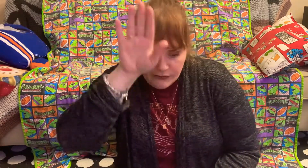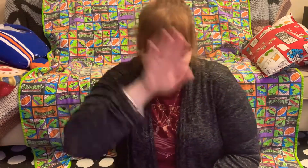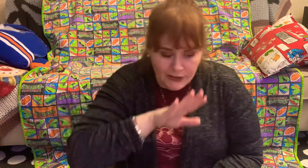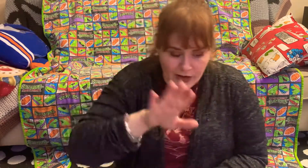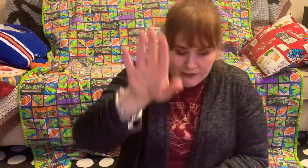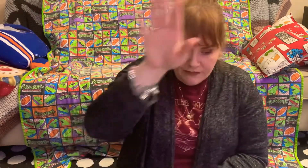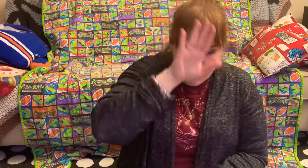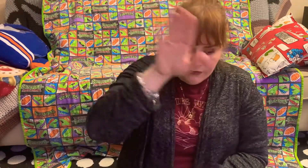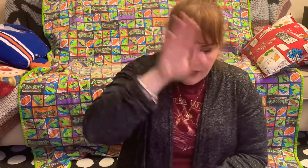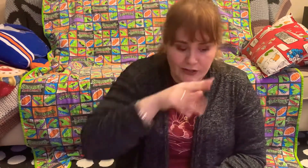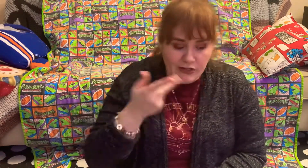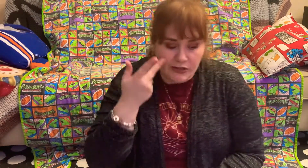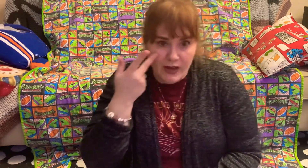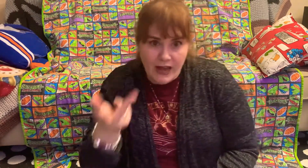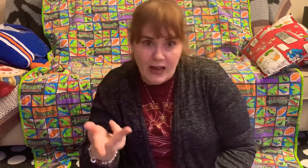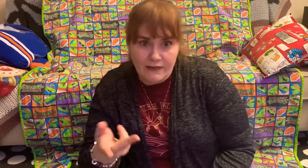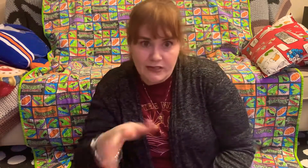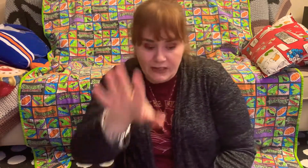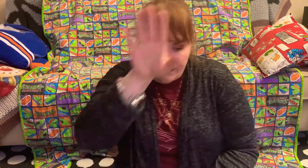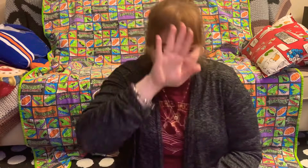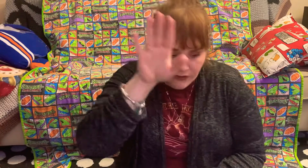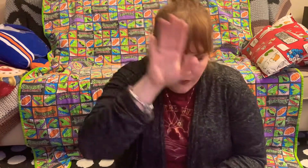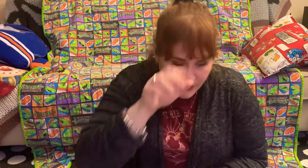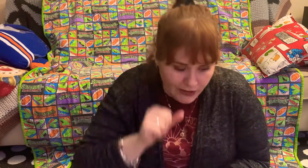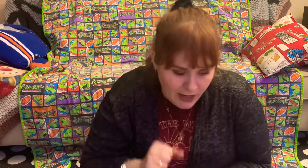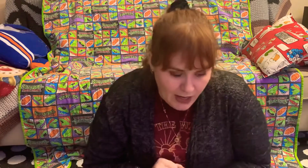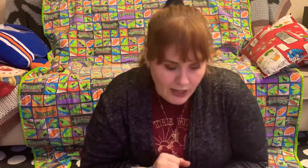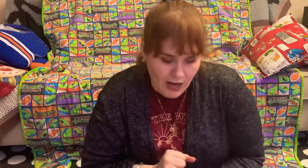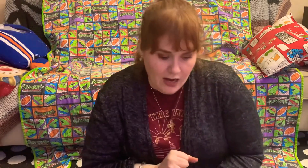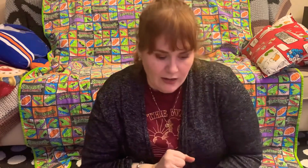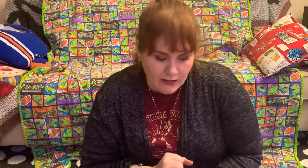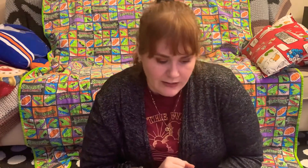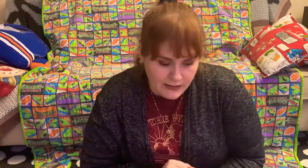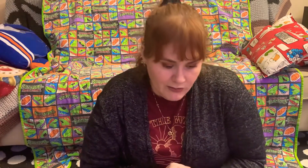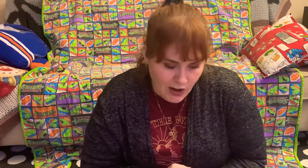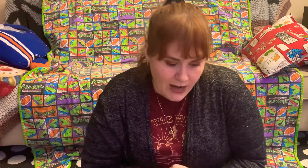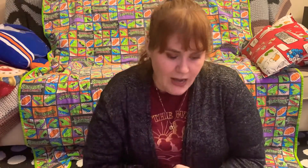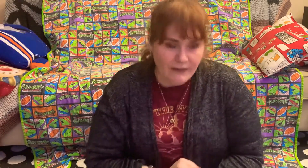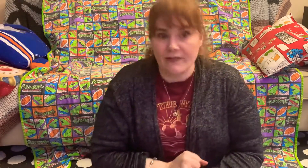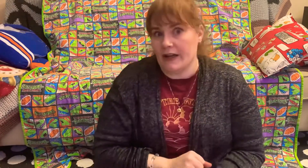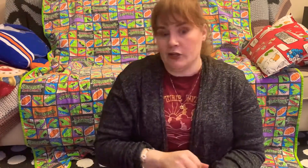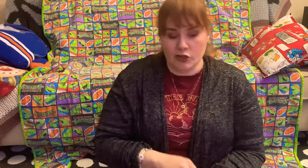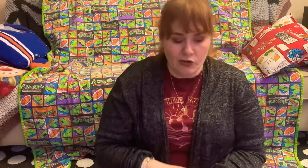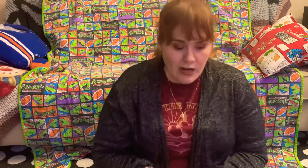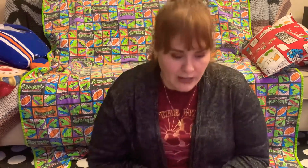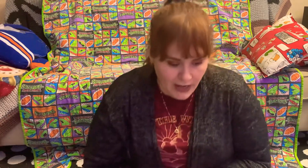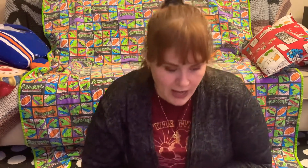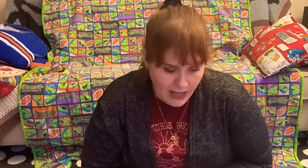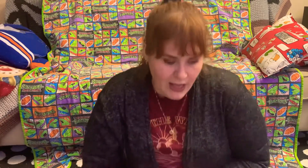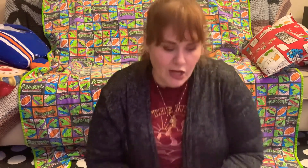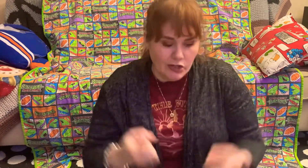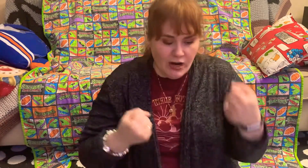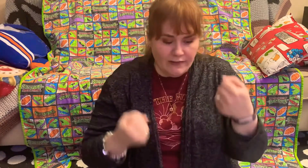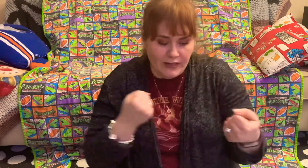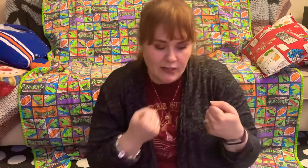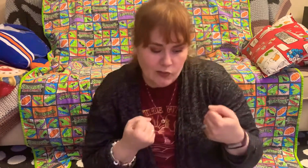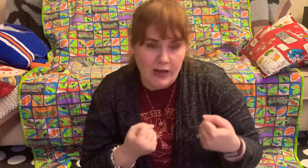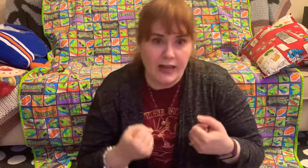firefighter, a firefighter? Did you ever see a firefighter ride a fire truck, drive this way and